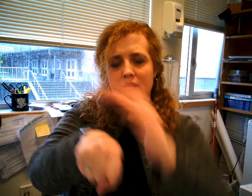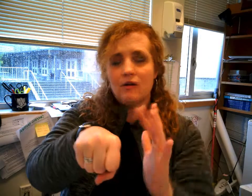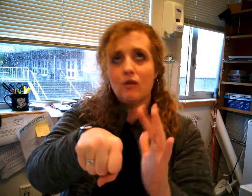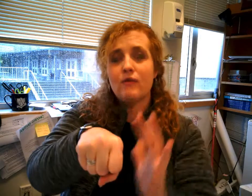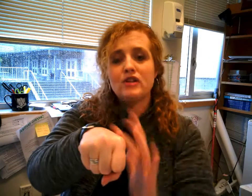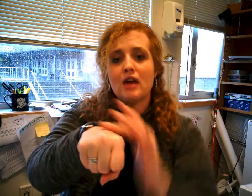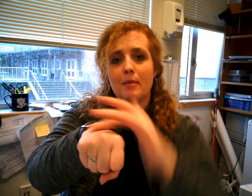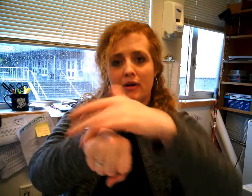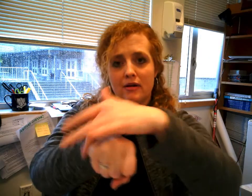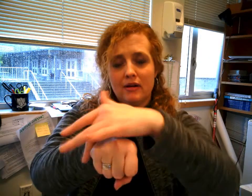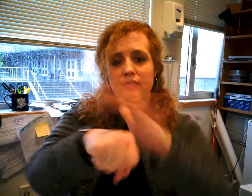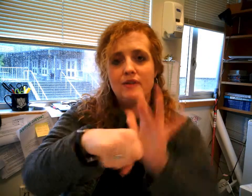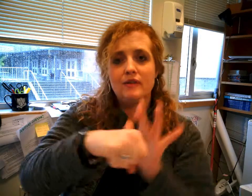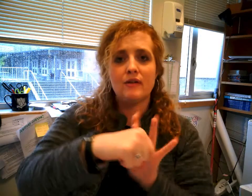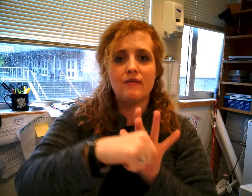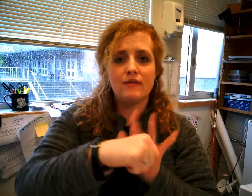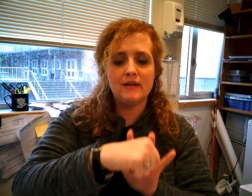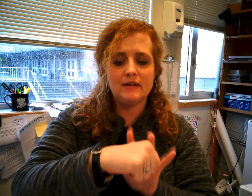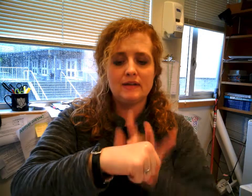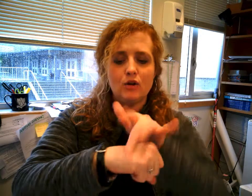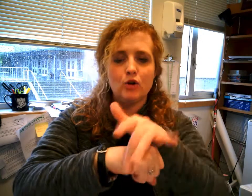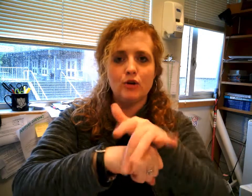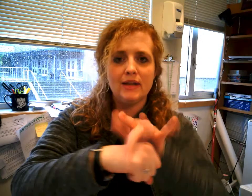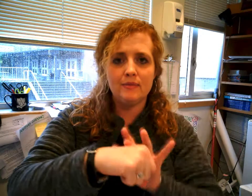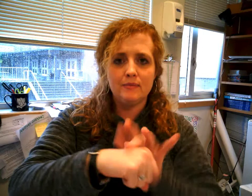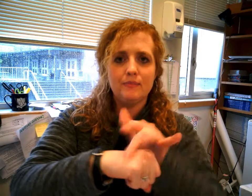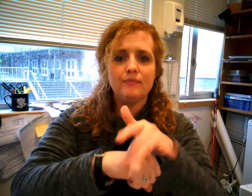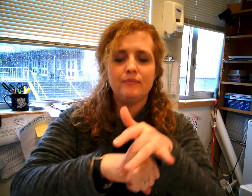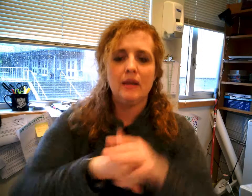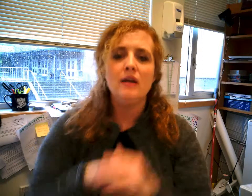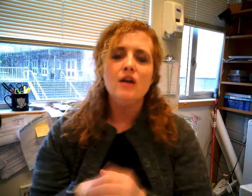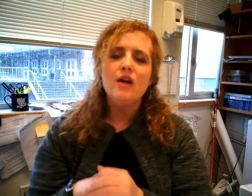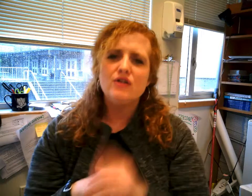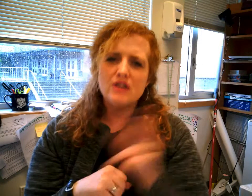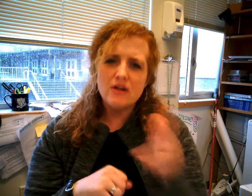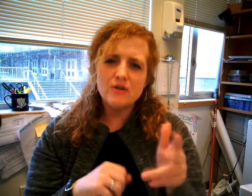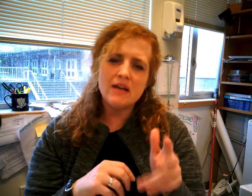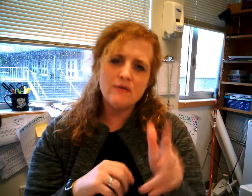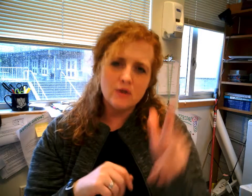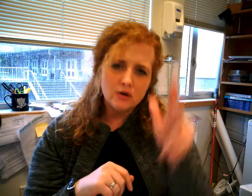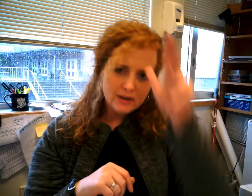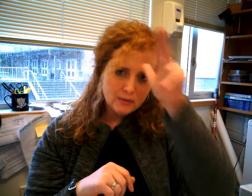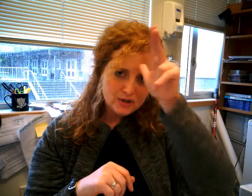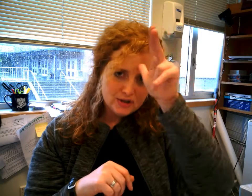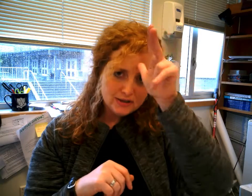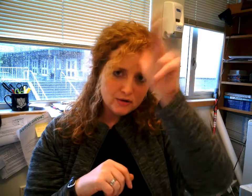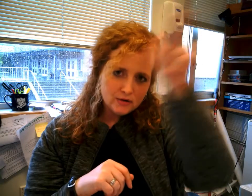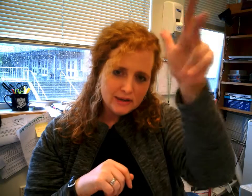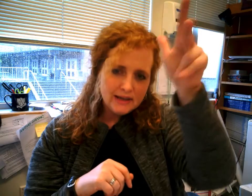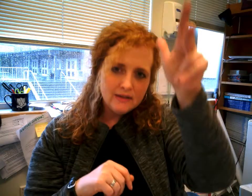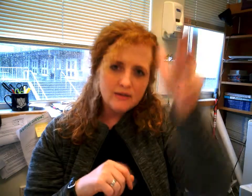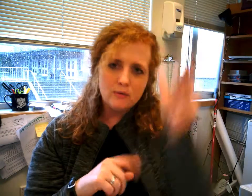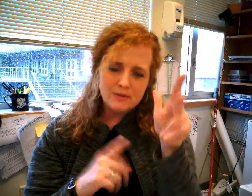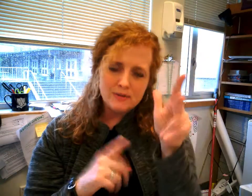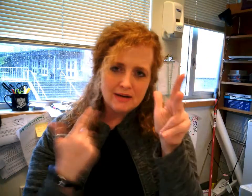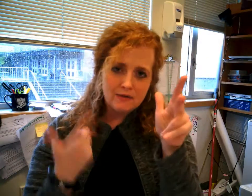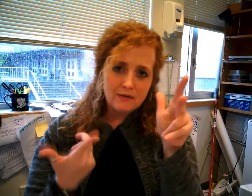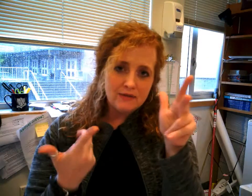over the top part of the fist. Early. There's another sign for early, which is early, representative of like